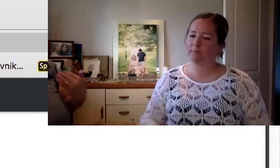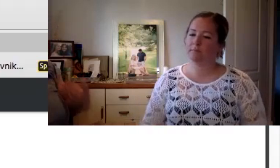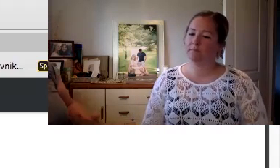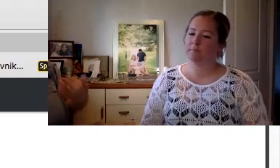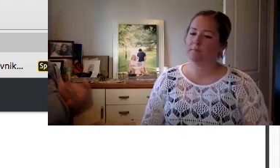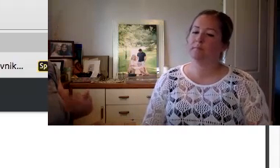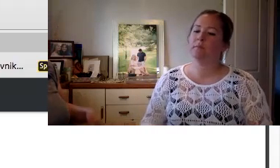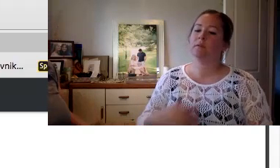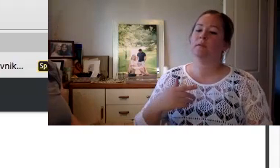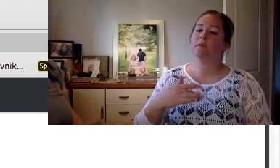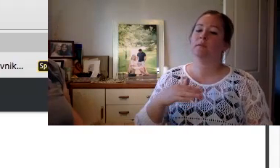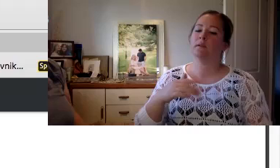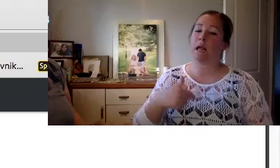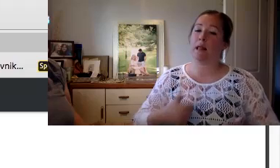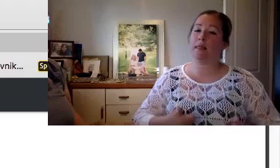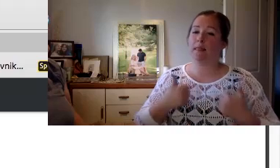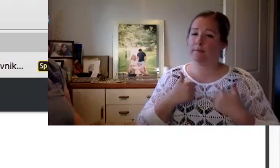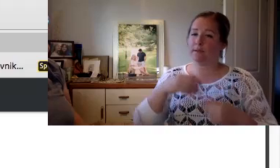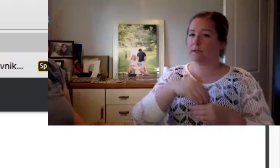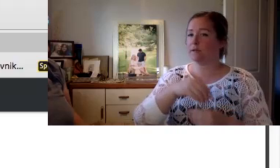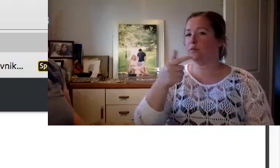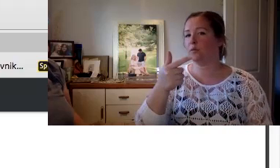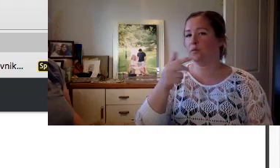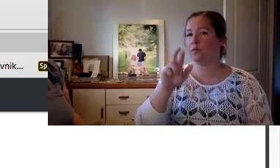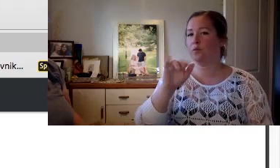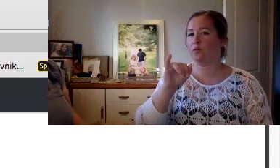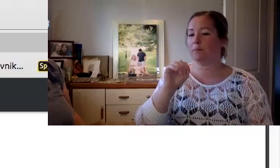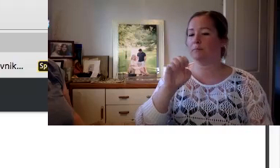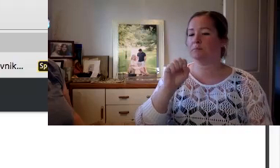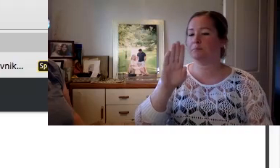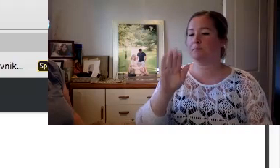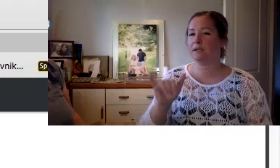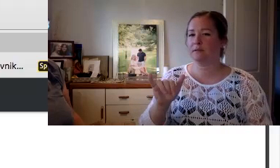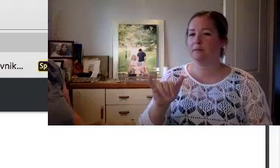like me, myself. I live in Grimsby.